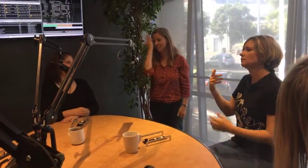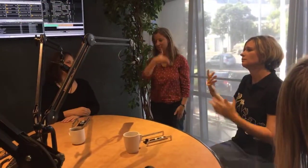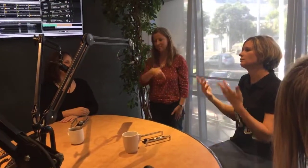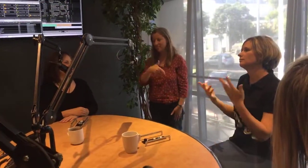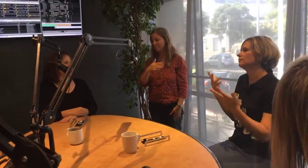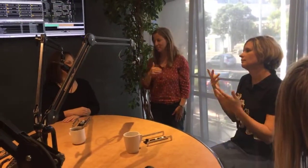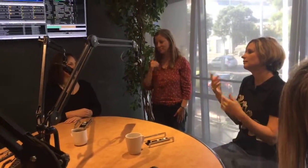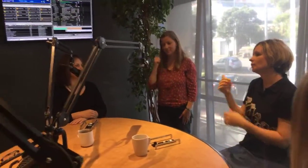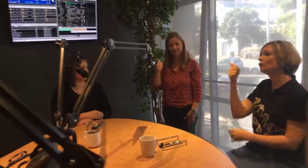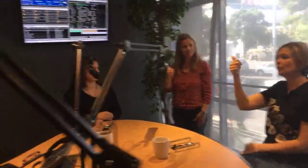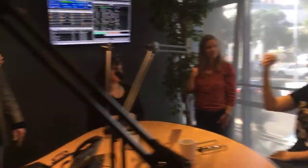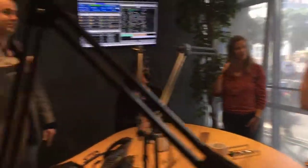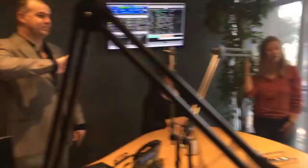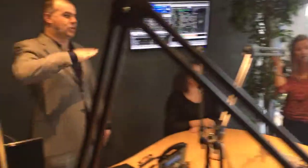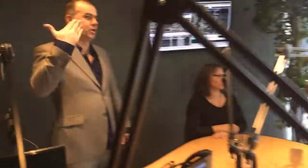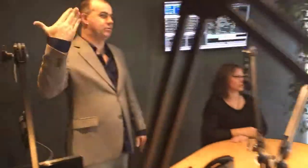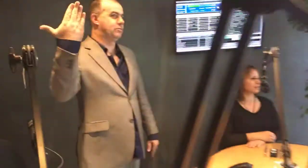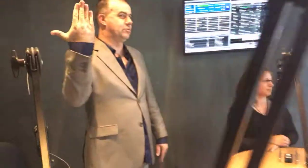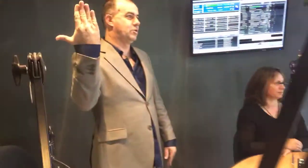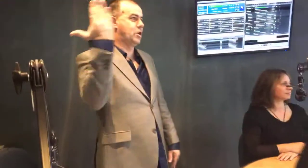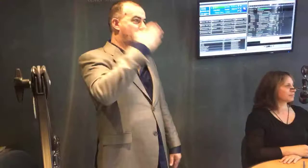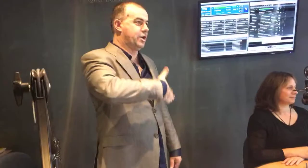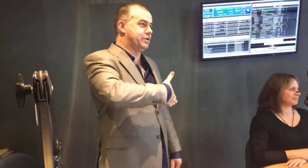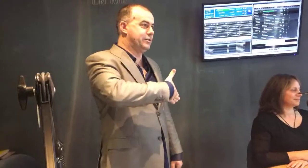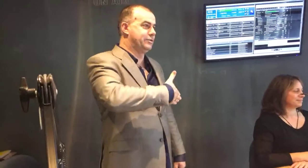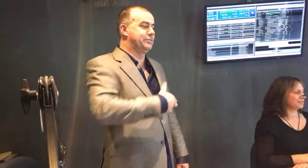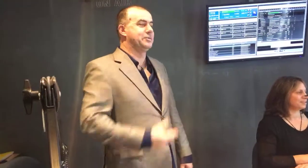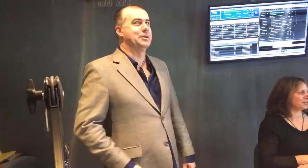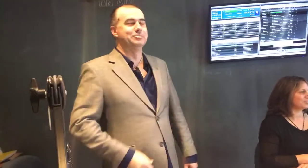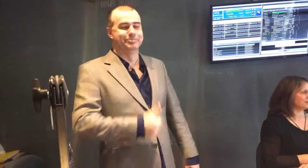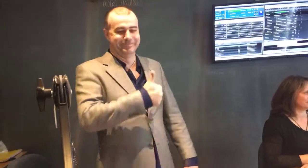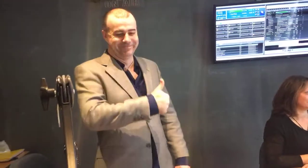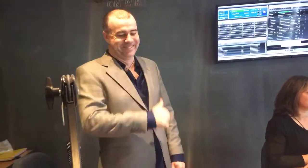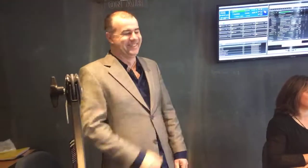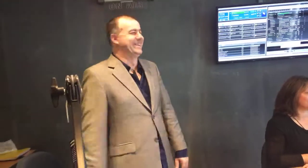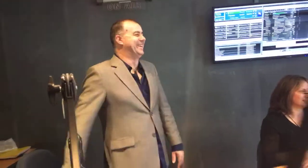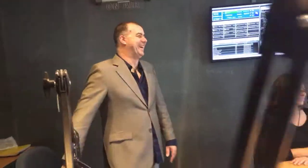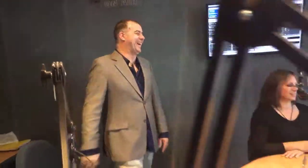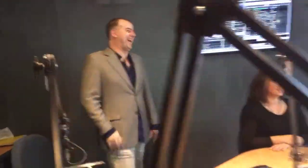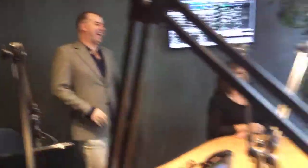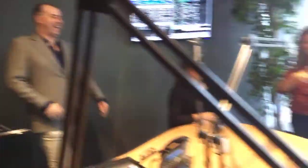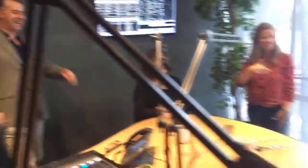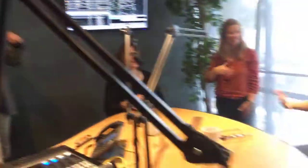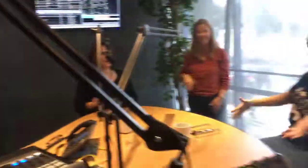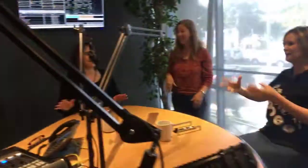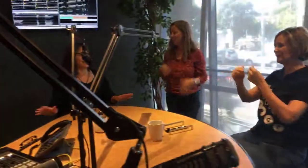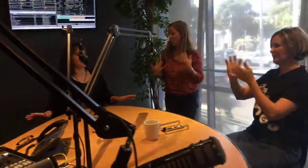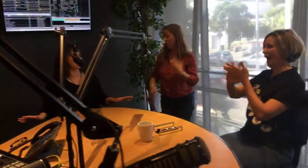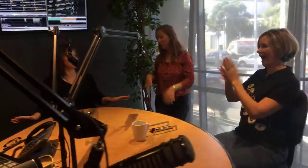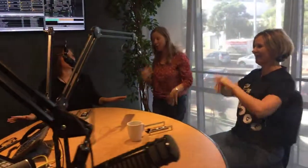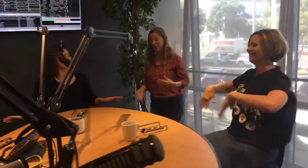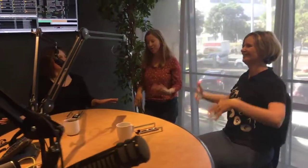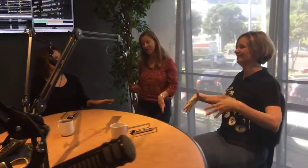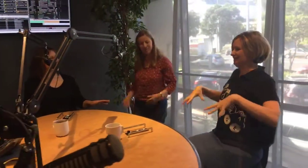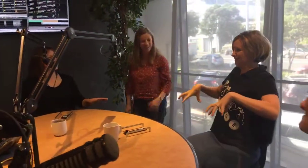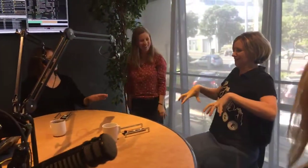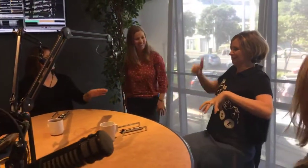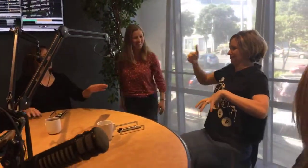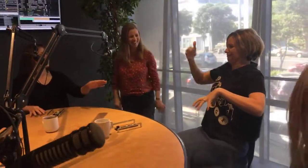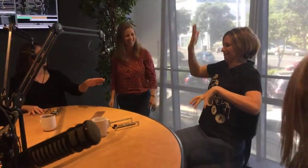just revert to one hand. Good night. Okay. Oh, Good night. night. There you go. Relax.